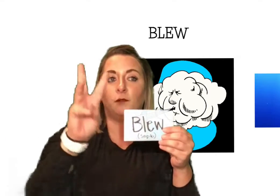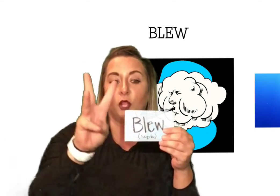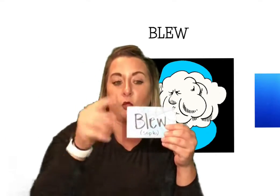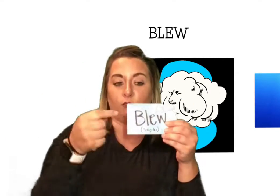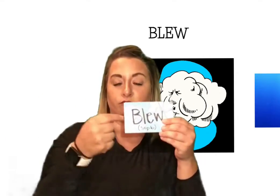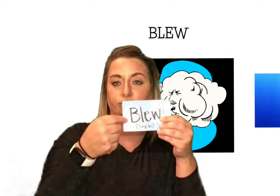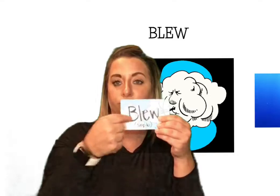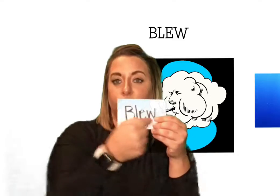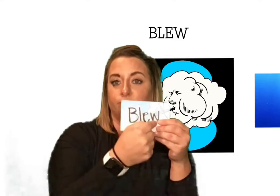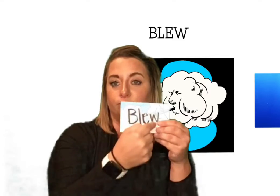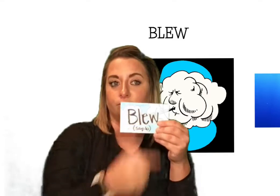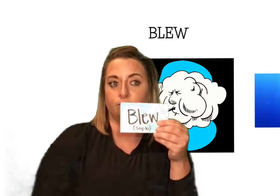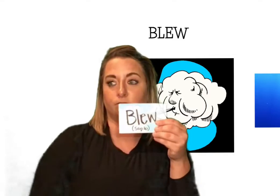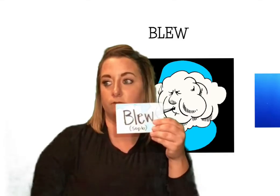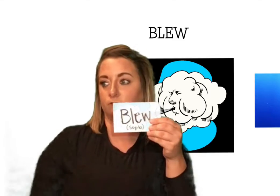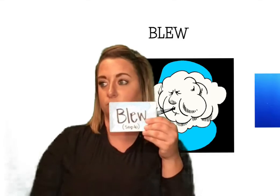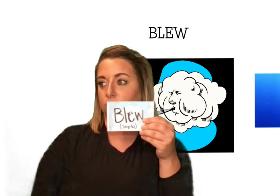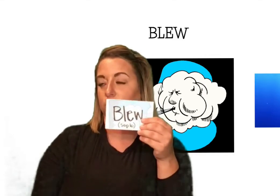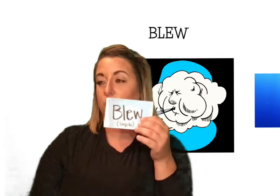Blue.